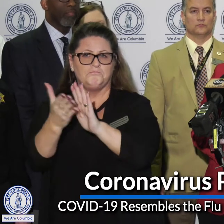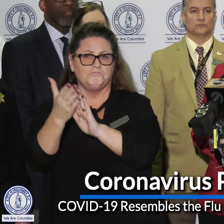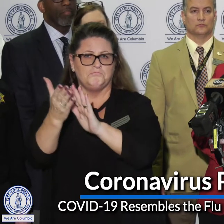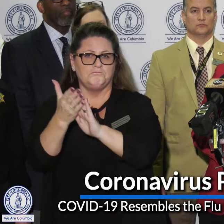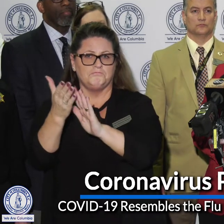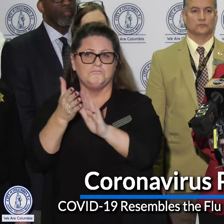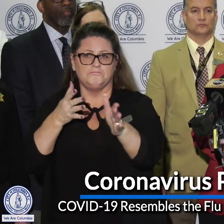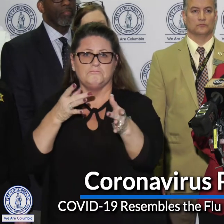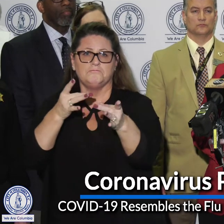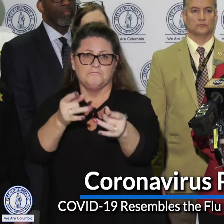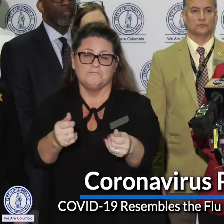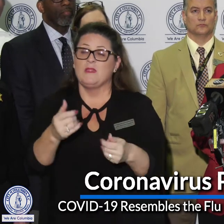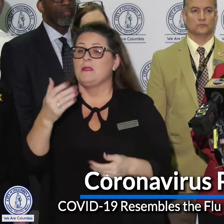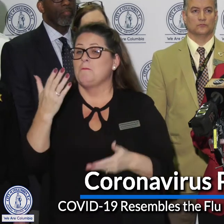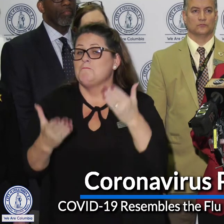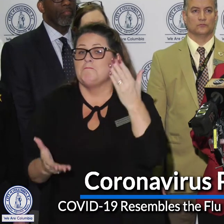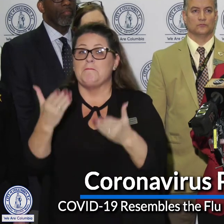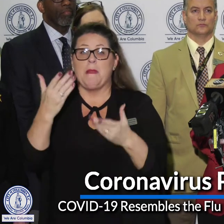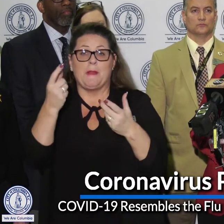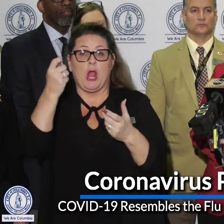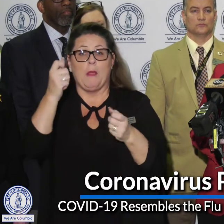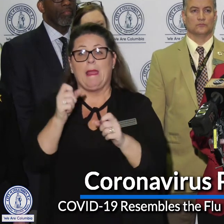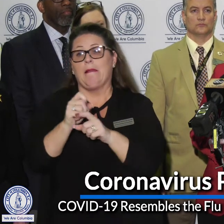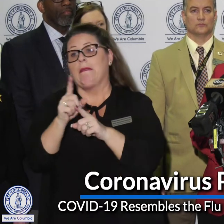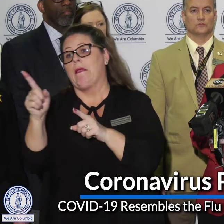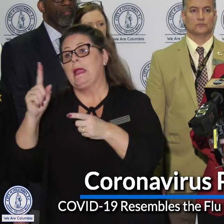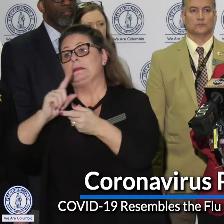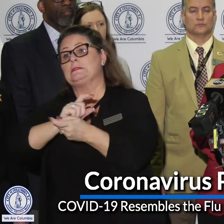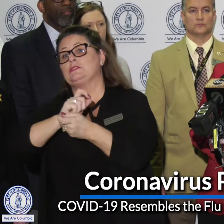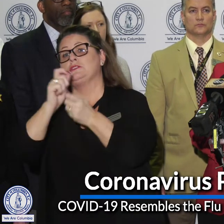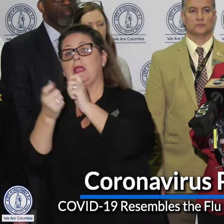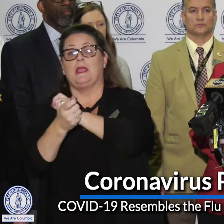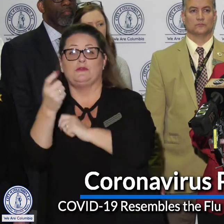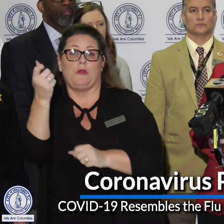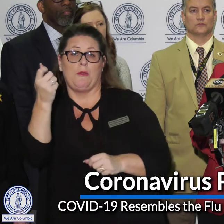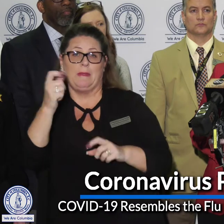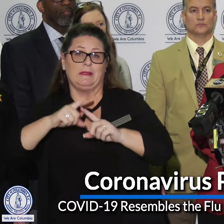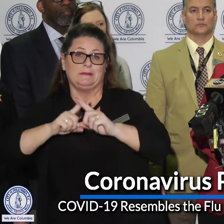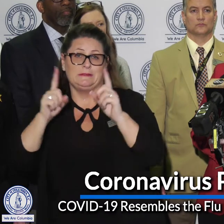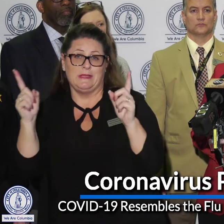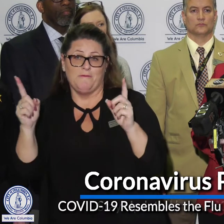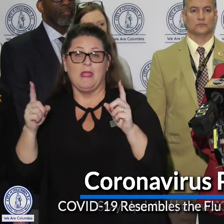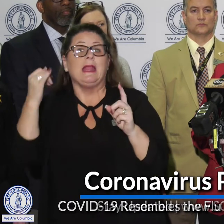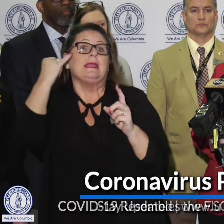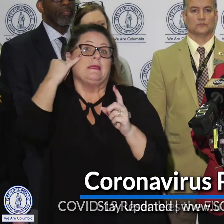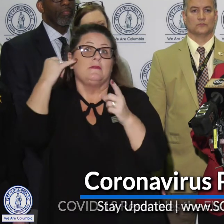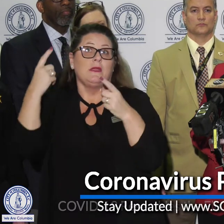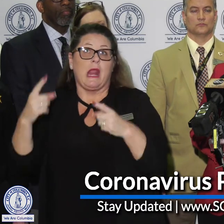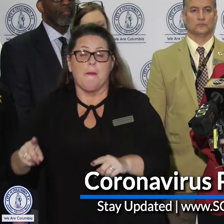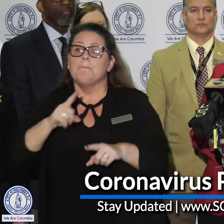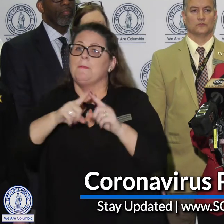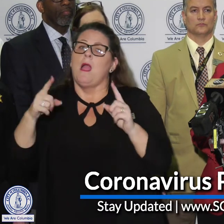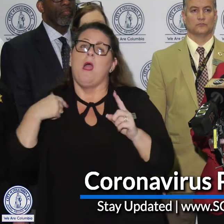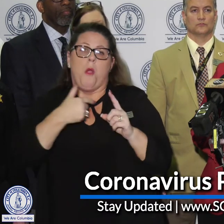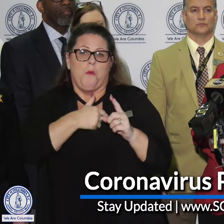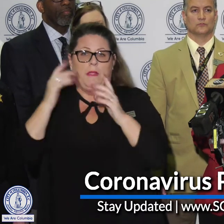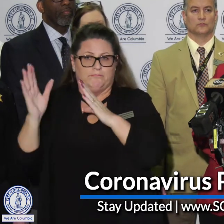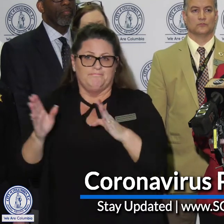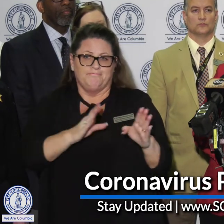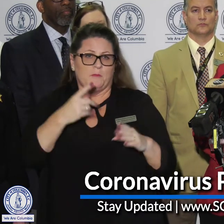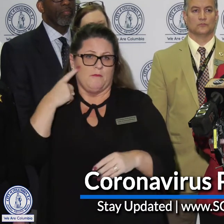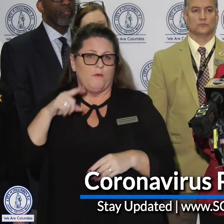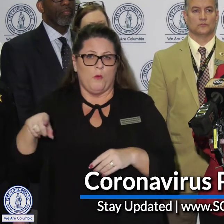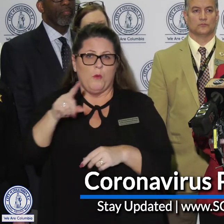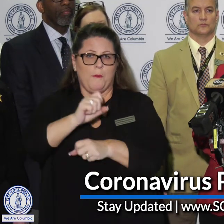we have to do things differently as the situation continues to present itself, but we are making preparations for employees to be